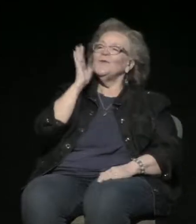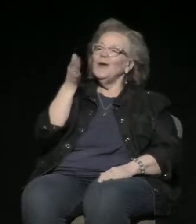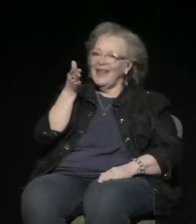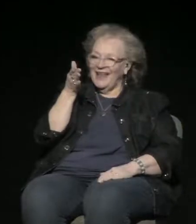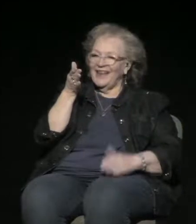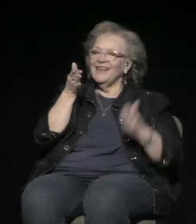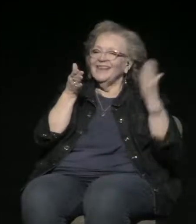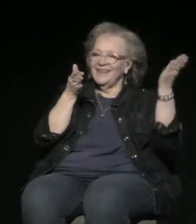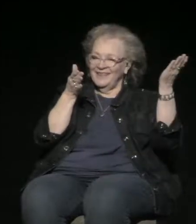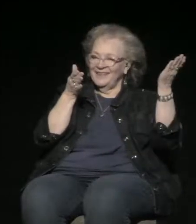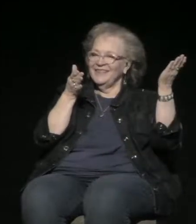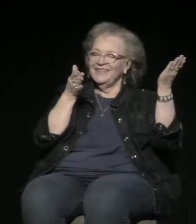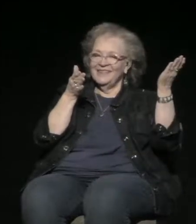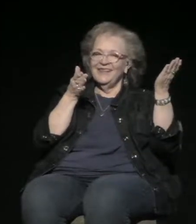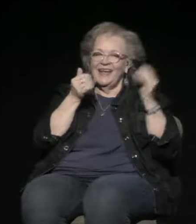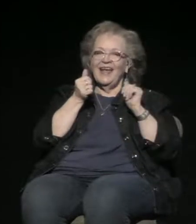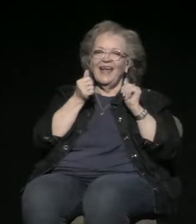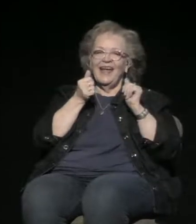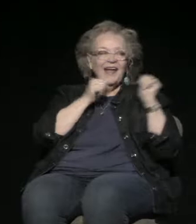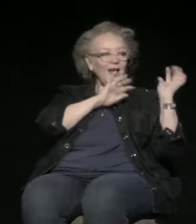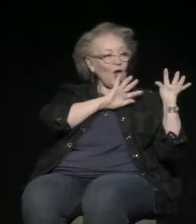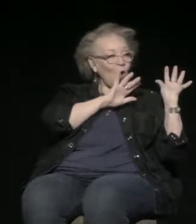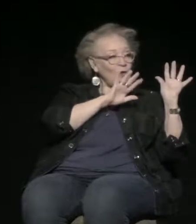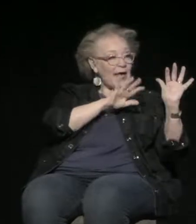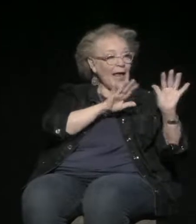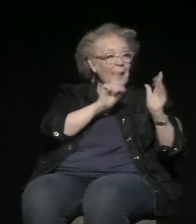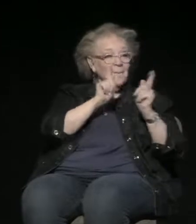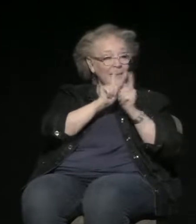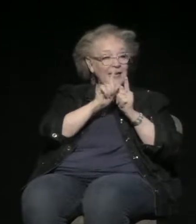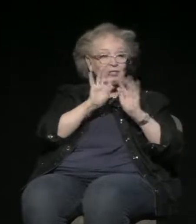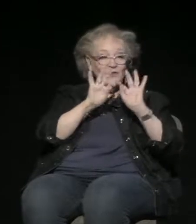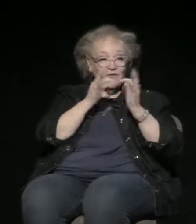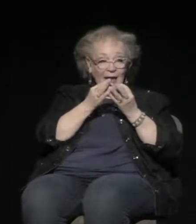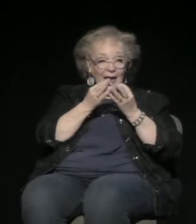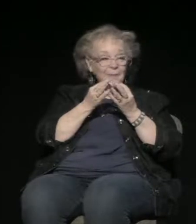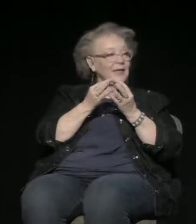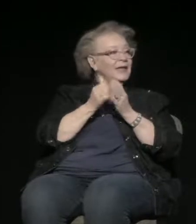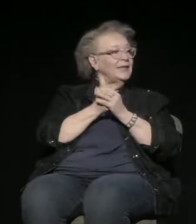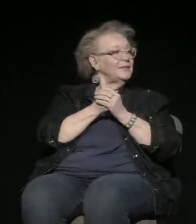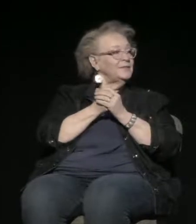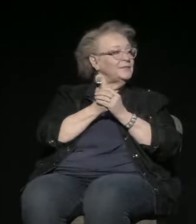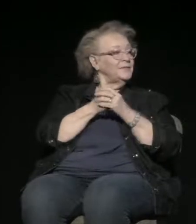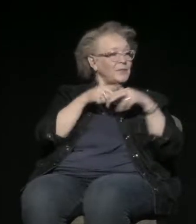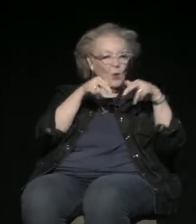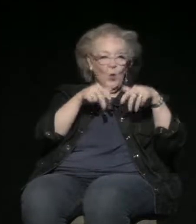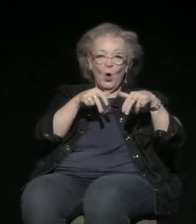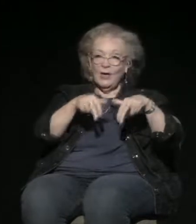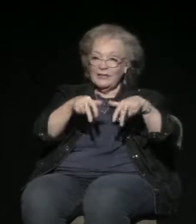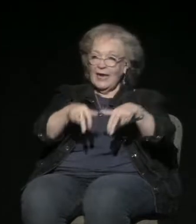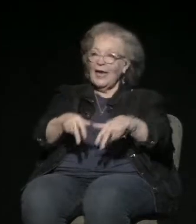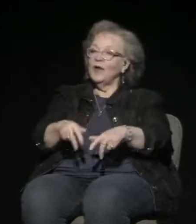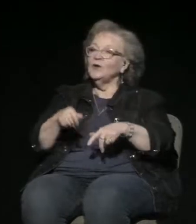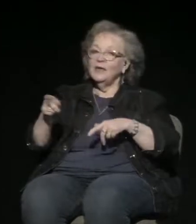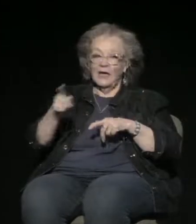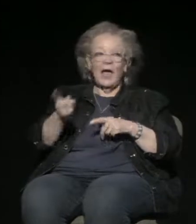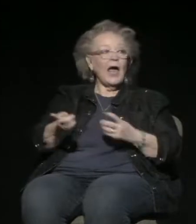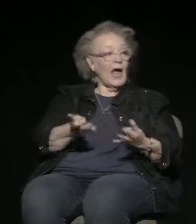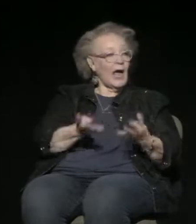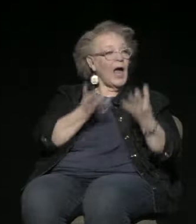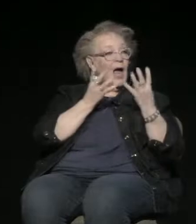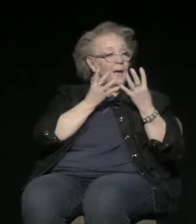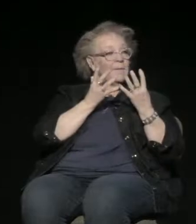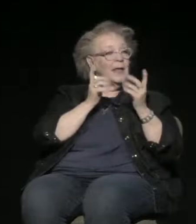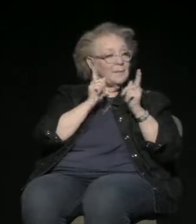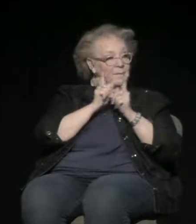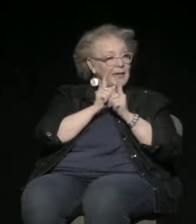Very good Well as you all go down And meet your family Down at the bottom of the stage Go ahead and walk down there if you would And family and friends If you guys would come up and meet